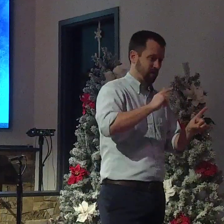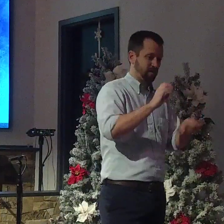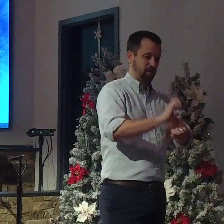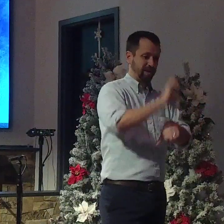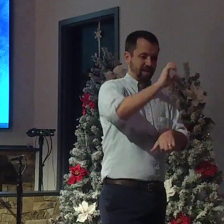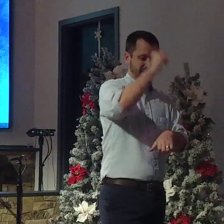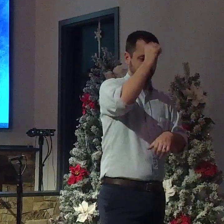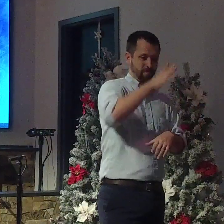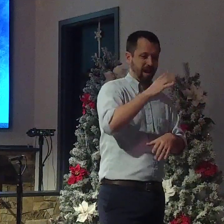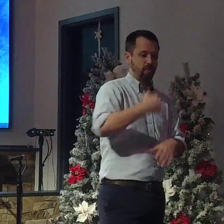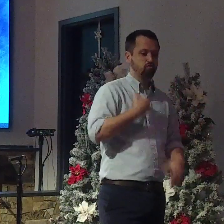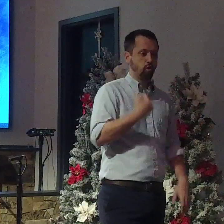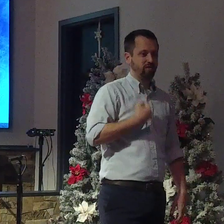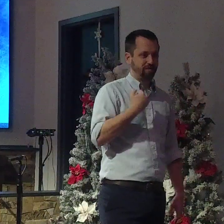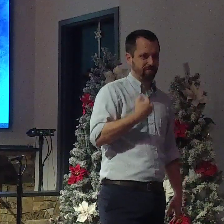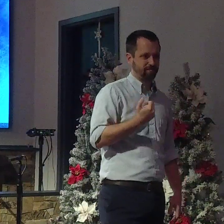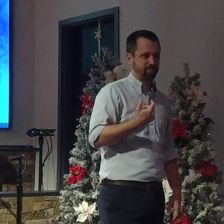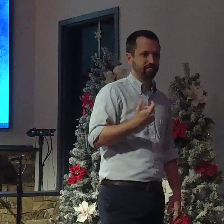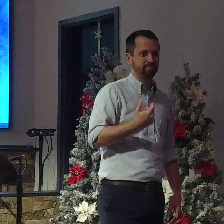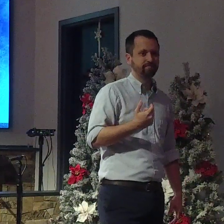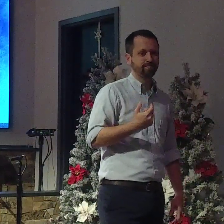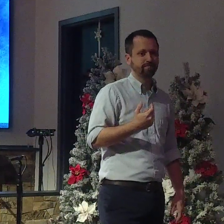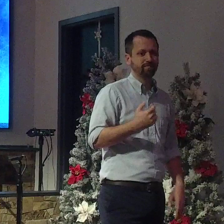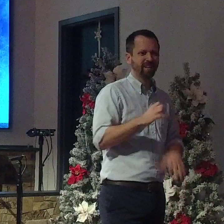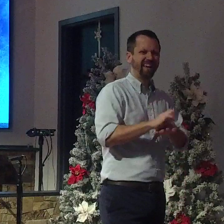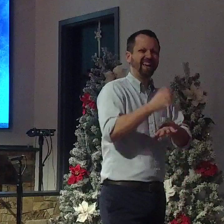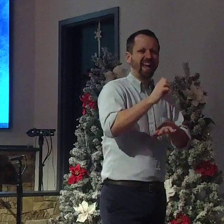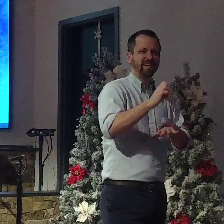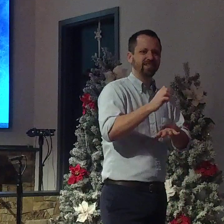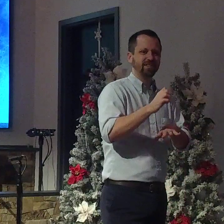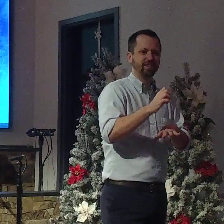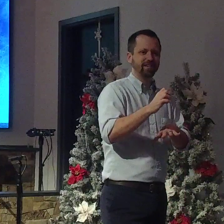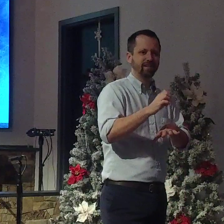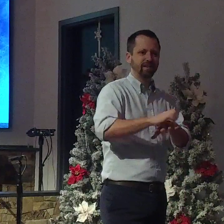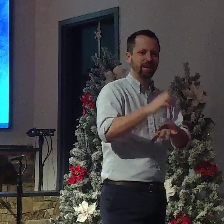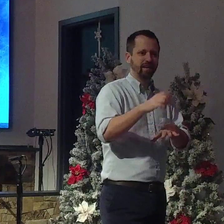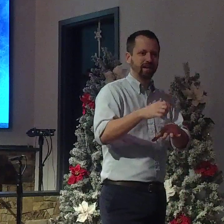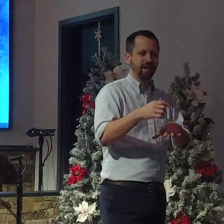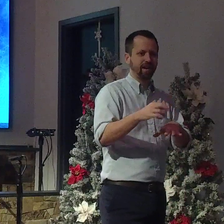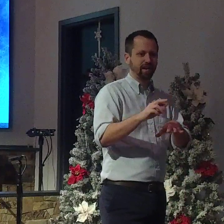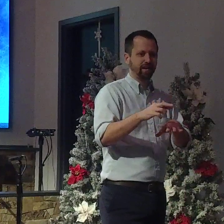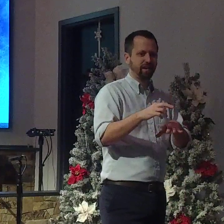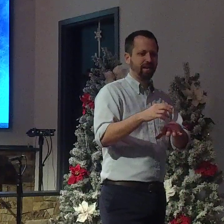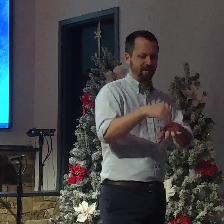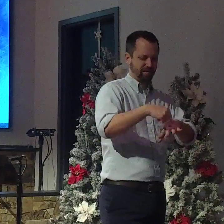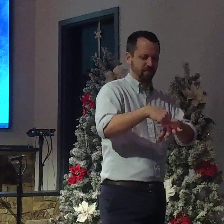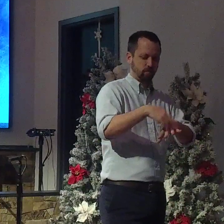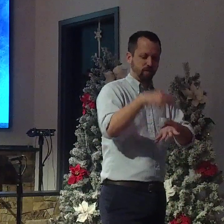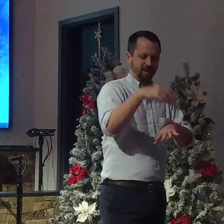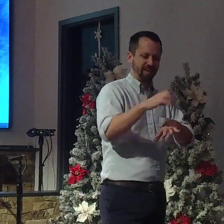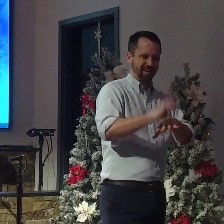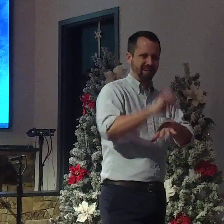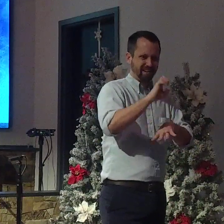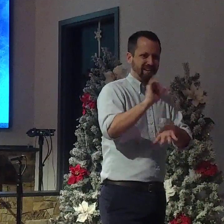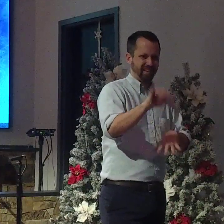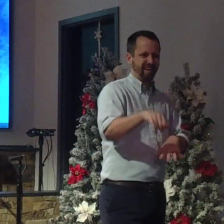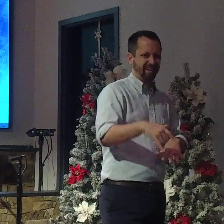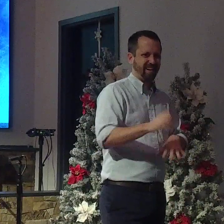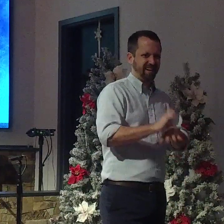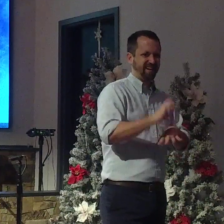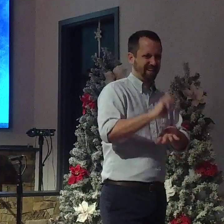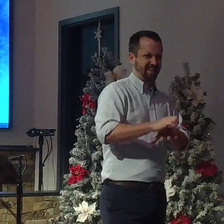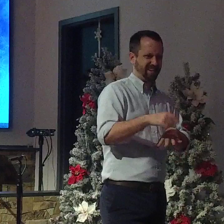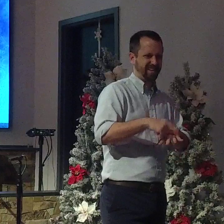be regarded as one of the greatest kings of all of Israel. And Bethlehem was